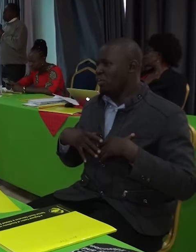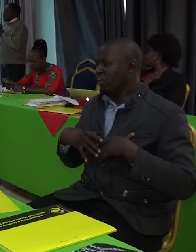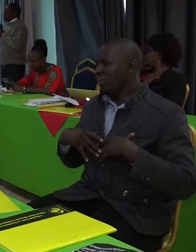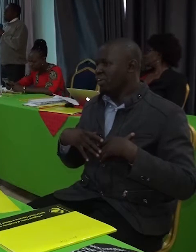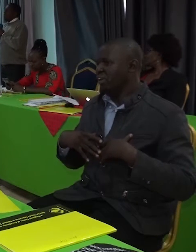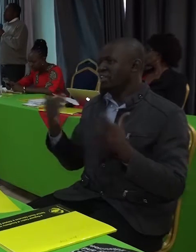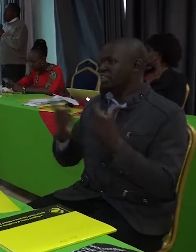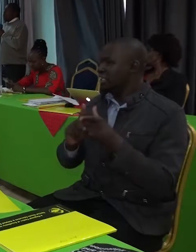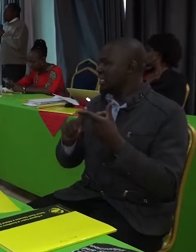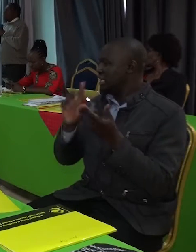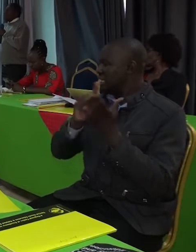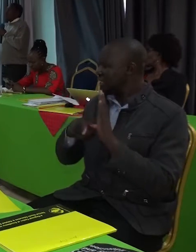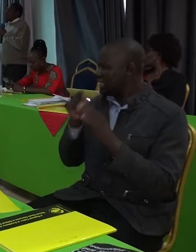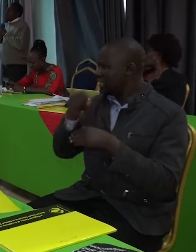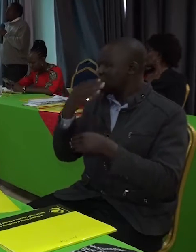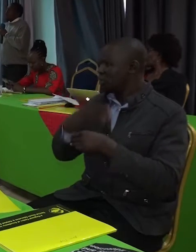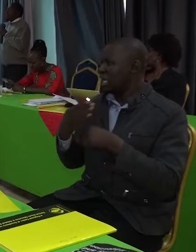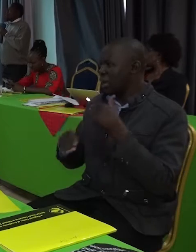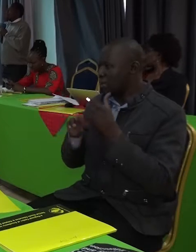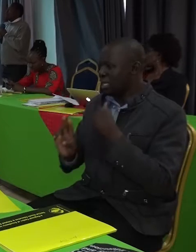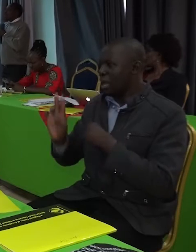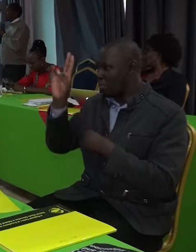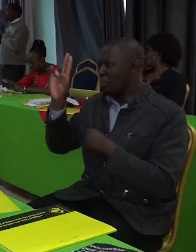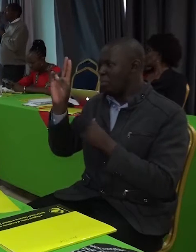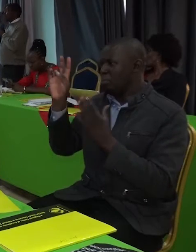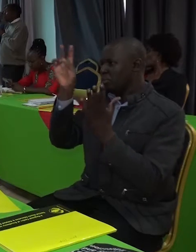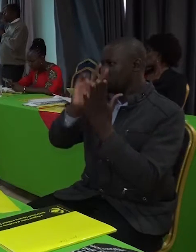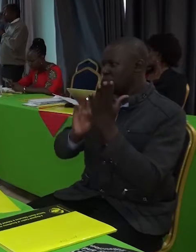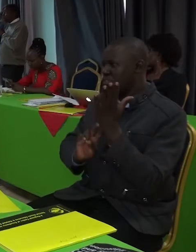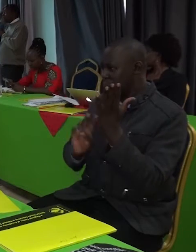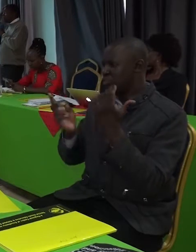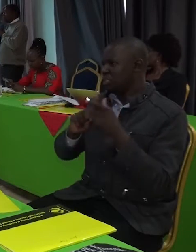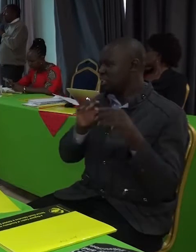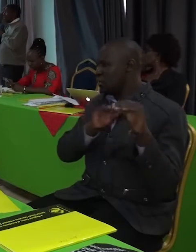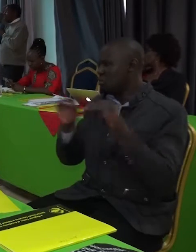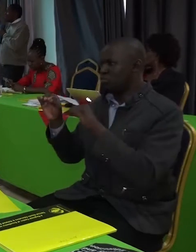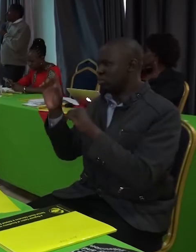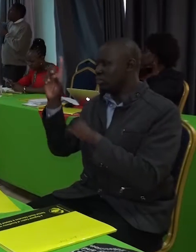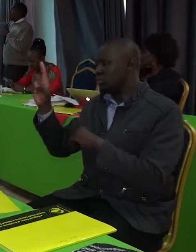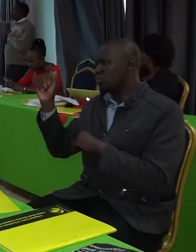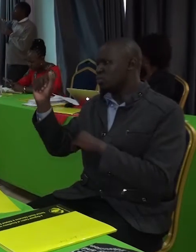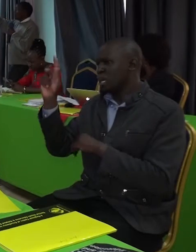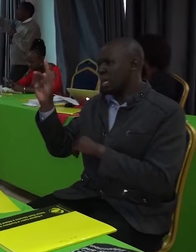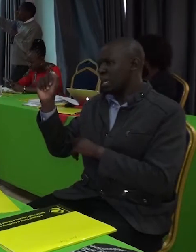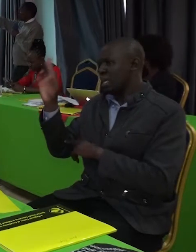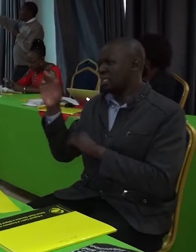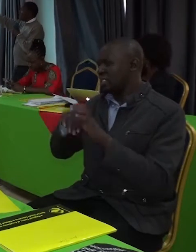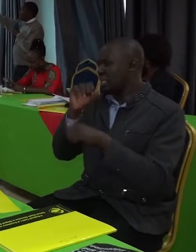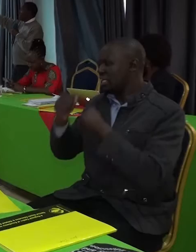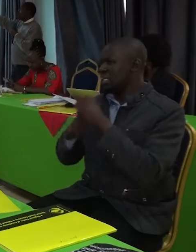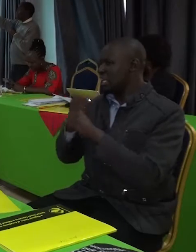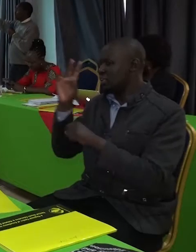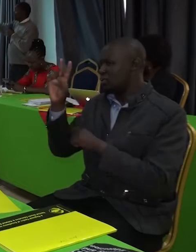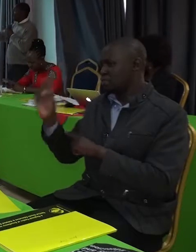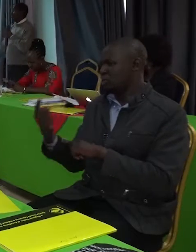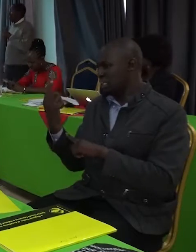Then it was then a build-up to review, then they moved to Dakar 2000. The objective to provide effort by the